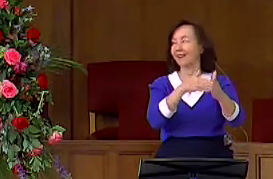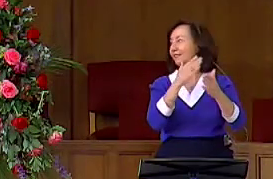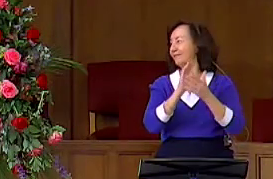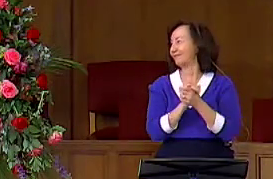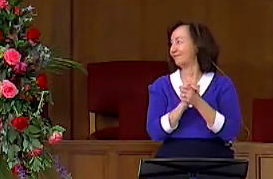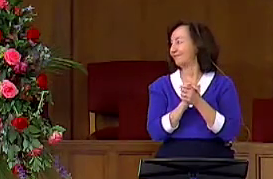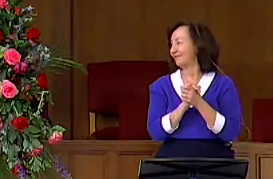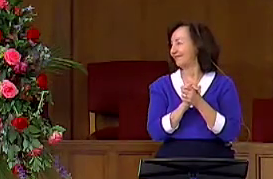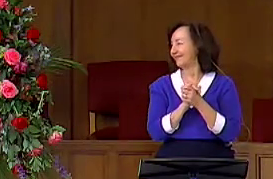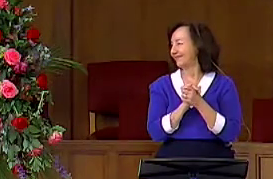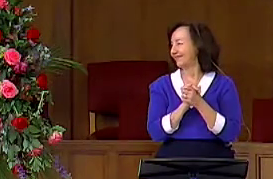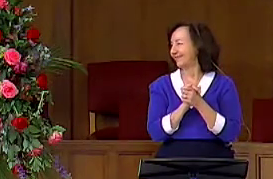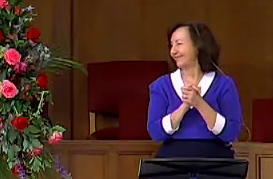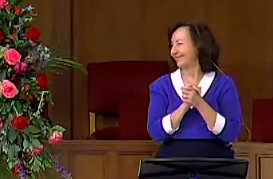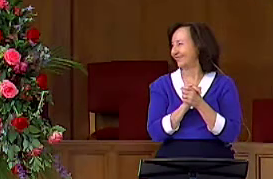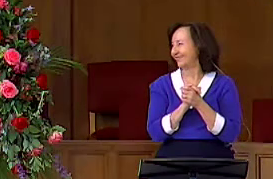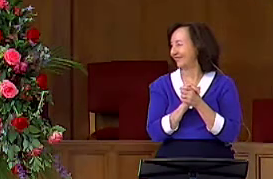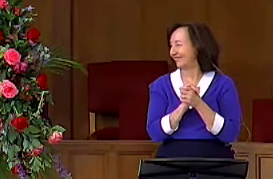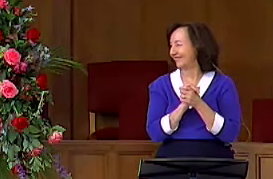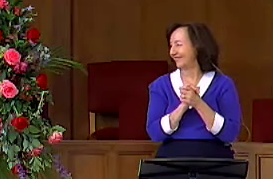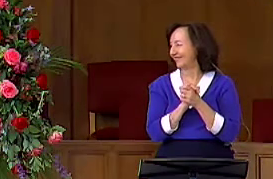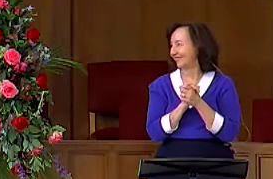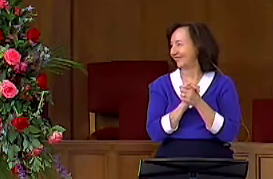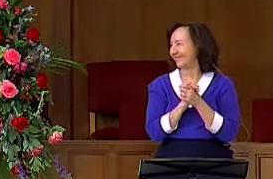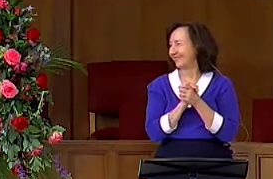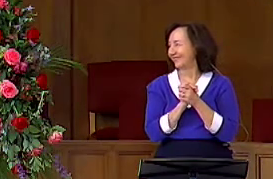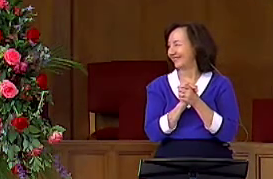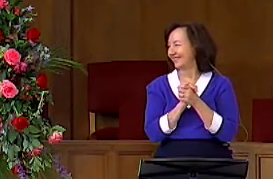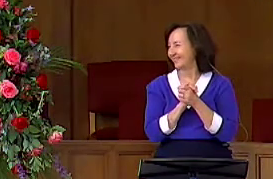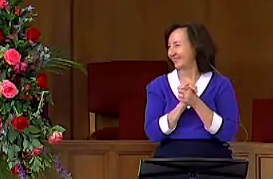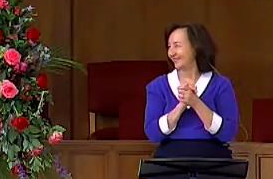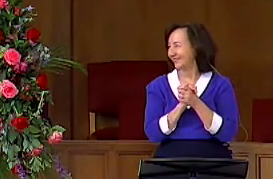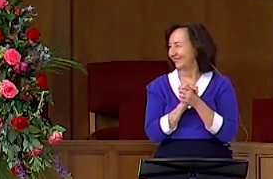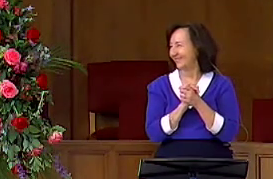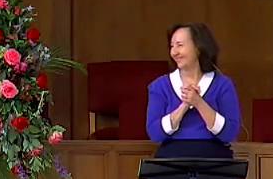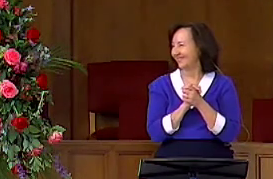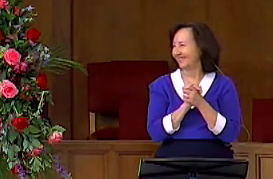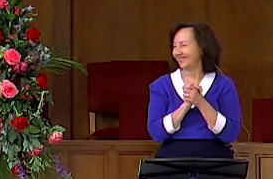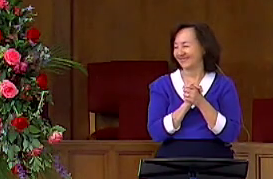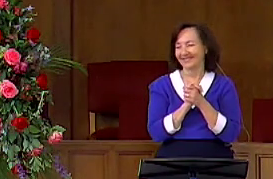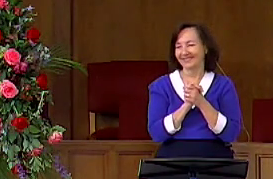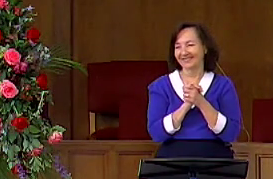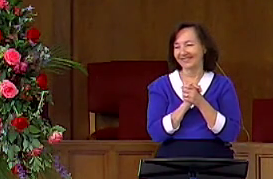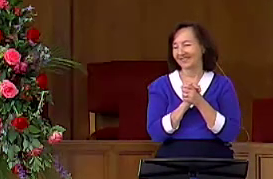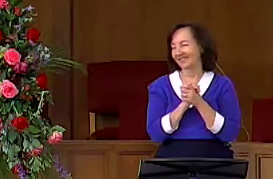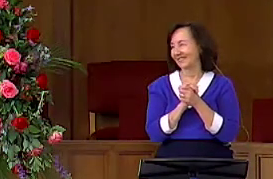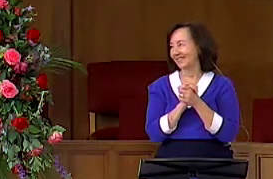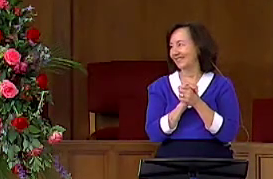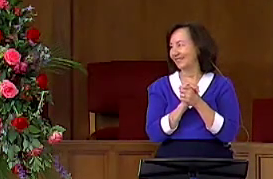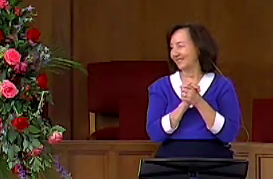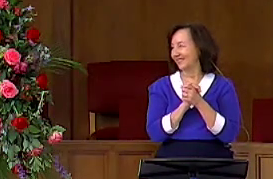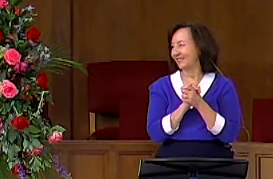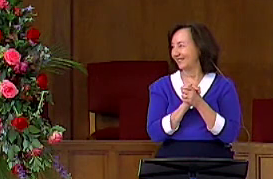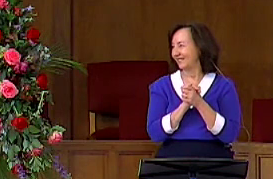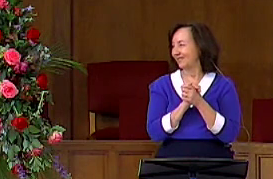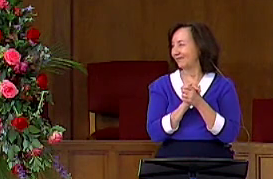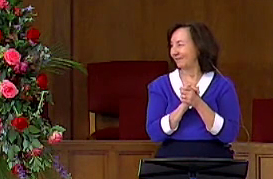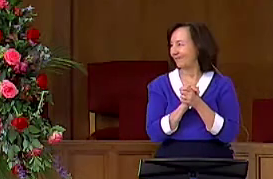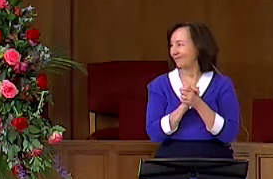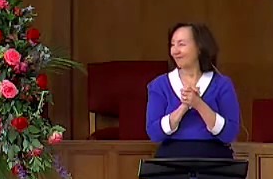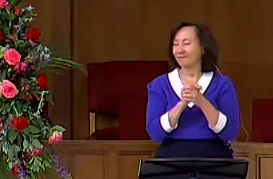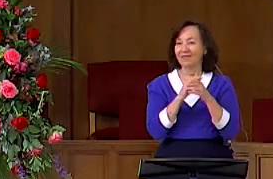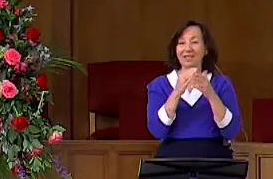Yeah. Give me a hug. Mike too. Thank you. Thank you for letting me